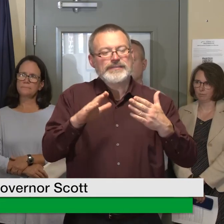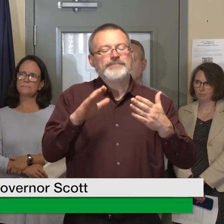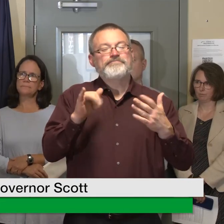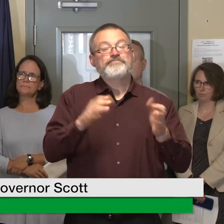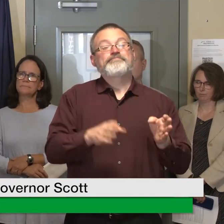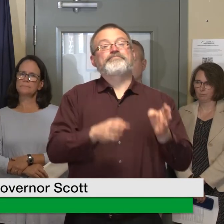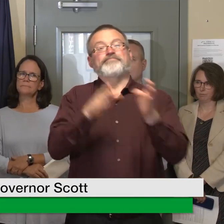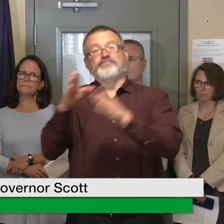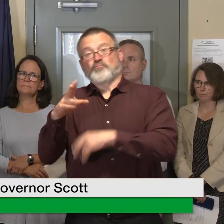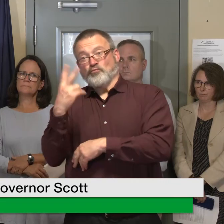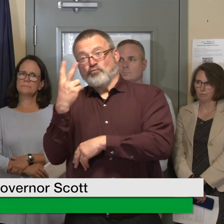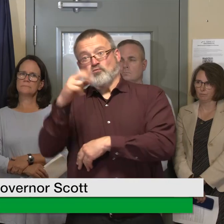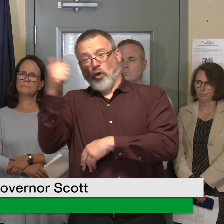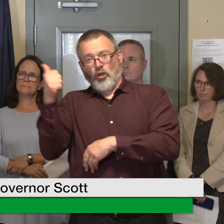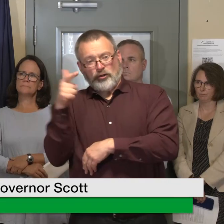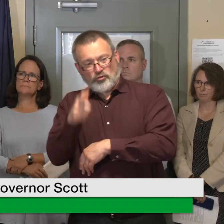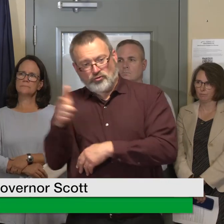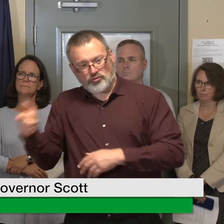injured. And